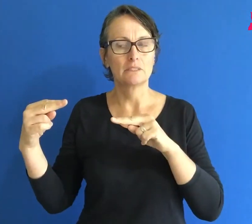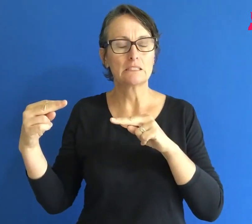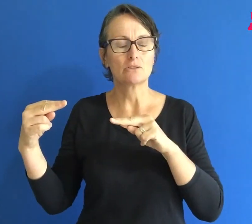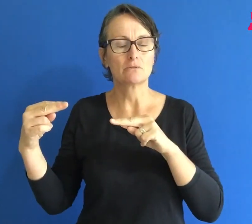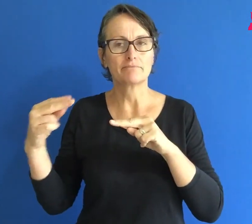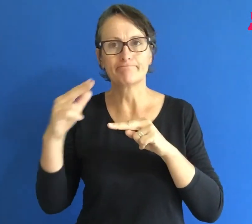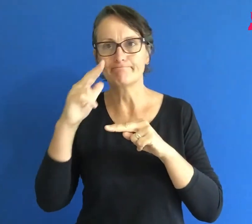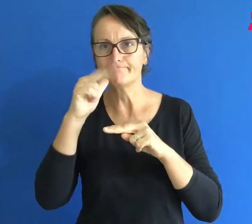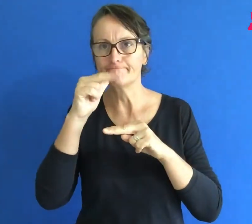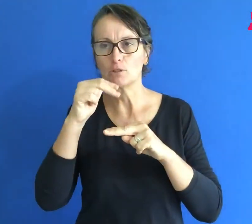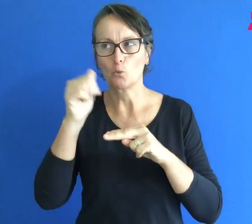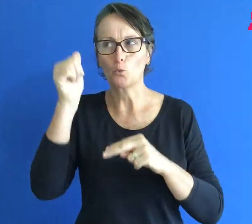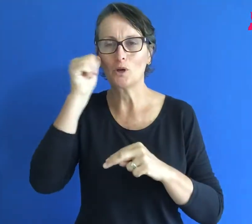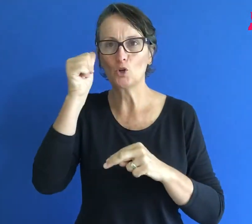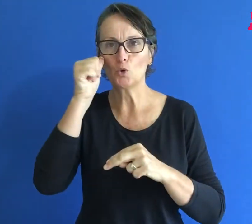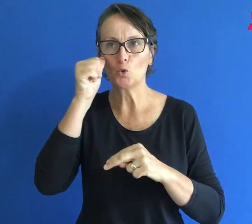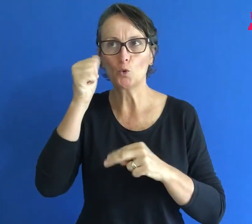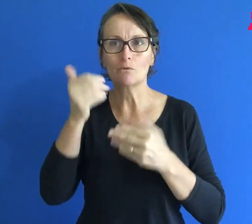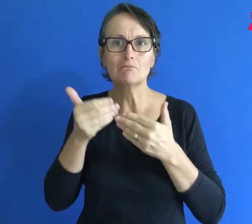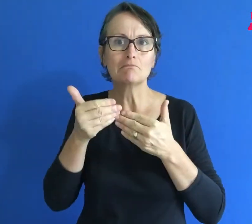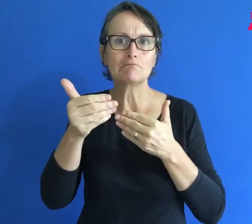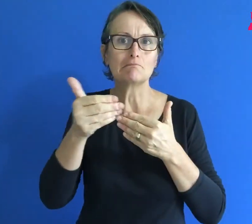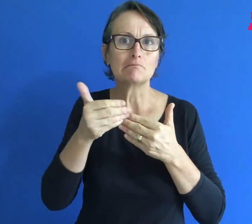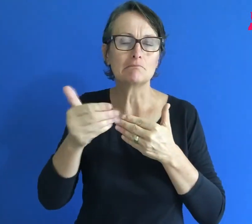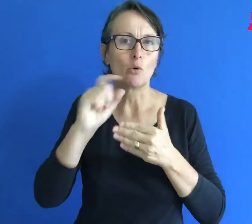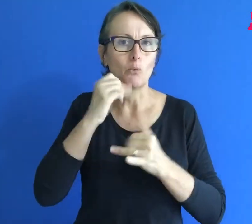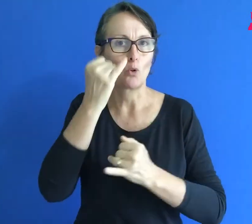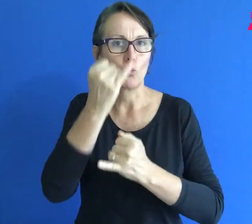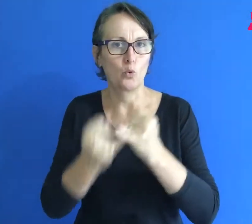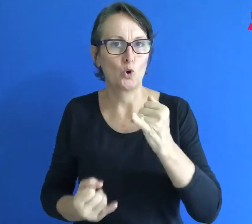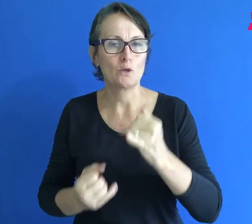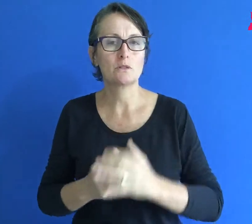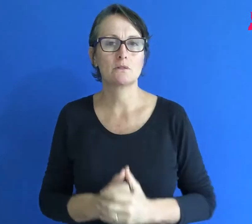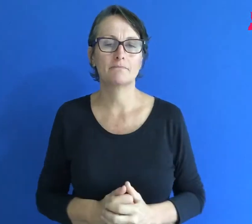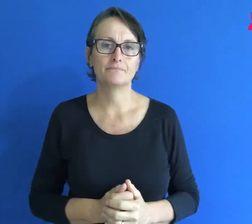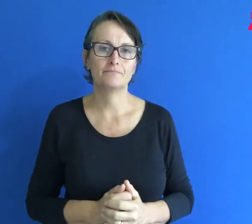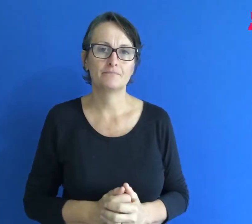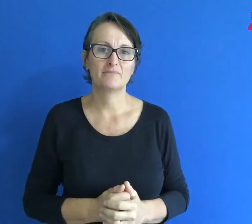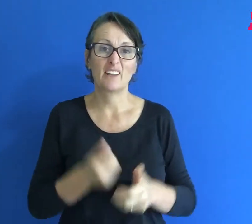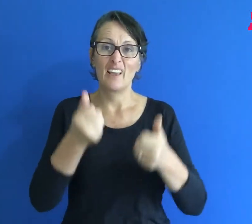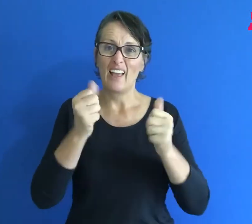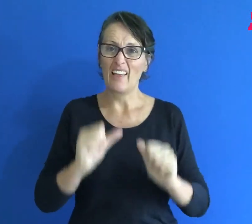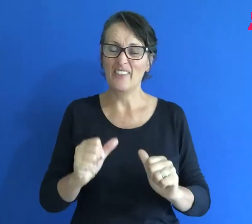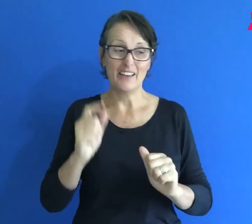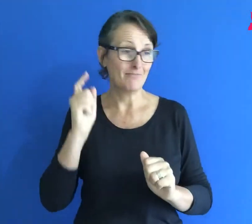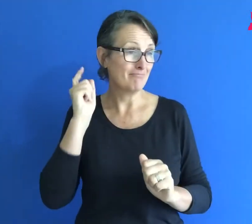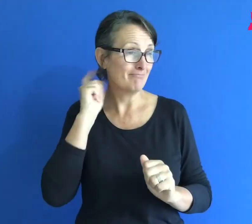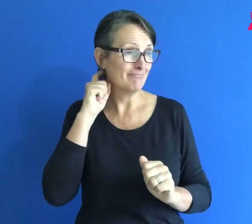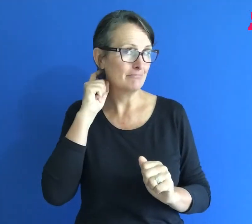that change the feeling in the room when you start to realise that? It's in the back of your mind the whole time from then on.